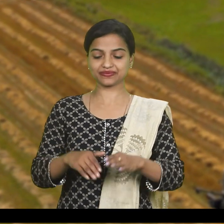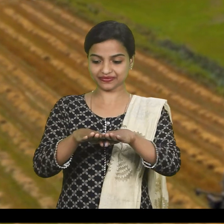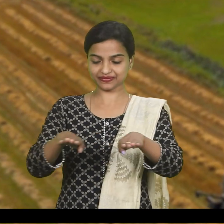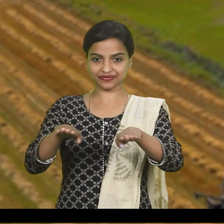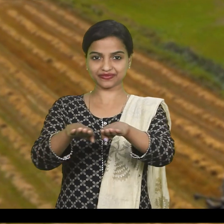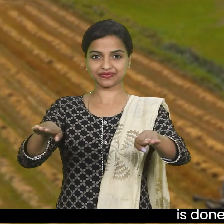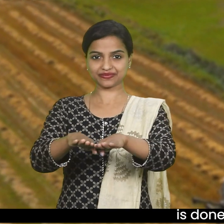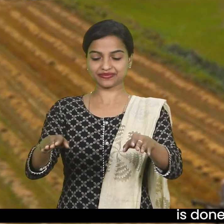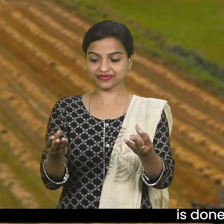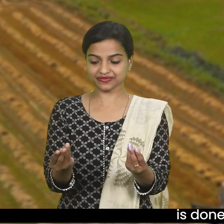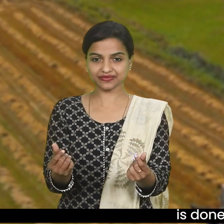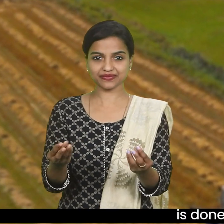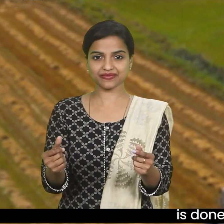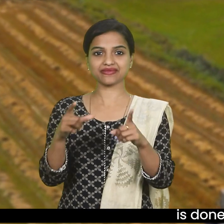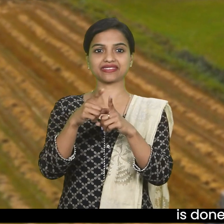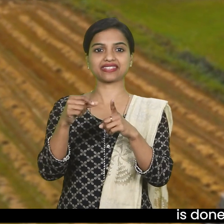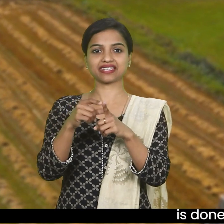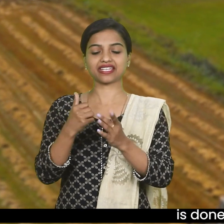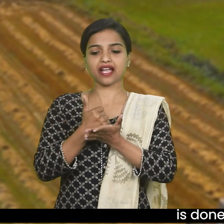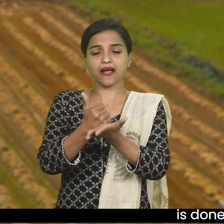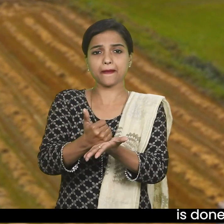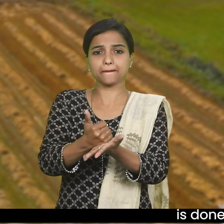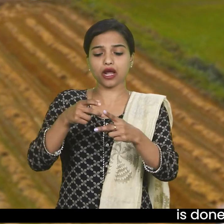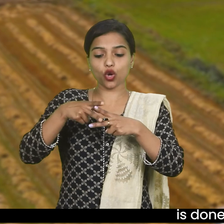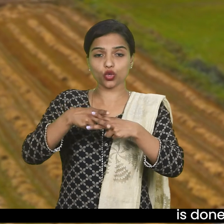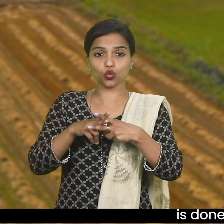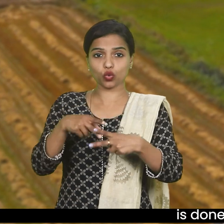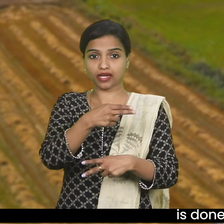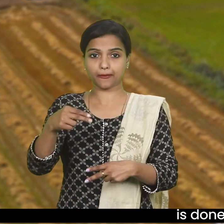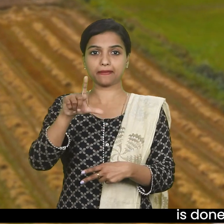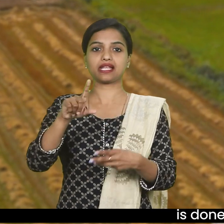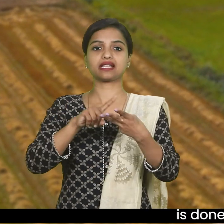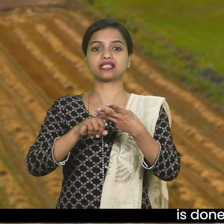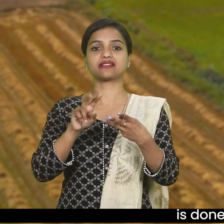Leveling of soil is done with the help of a leveler.